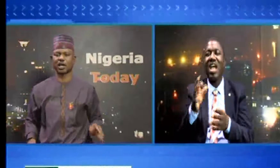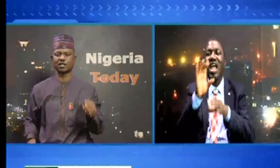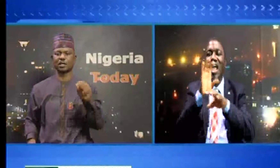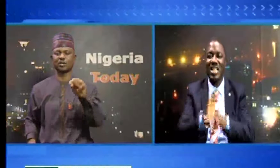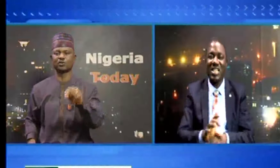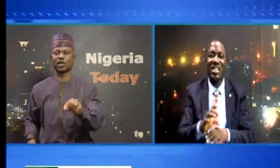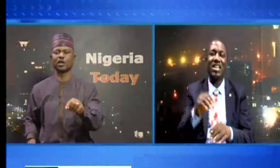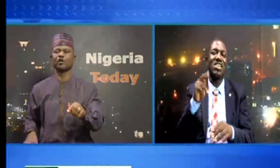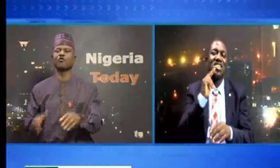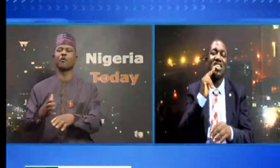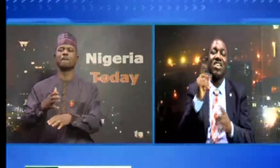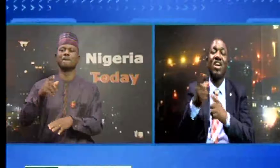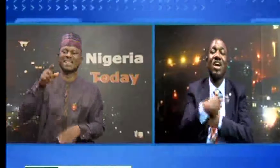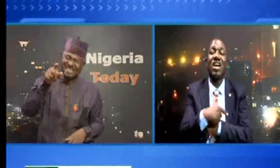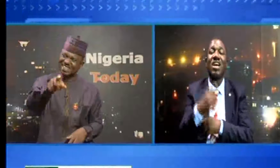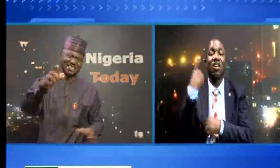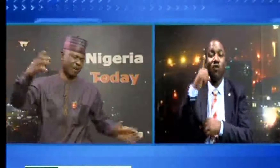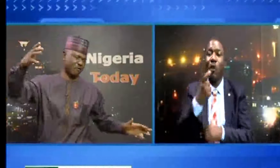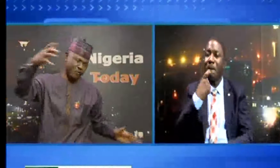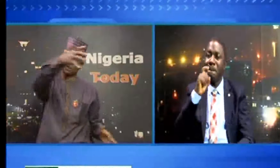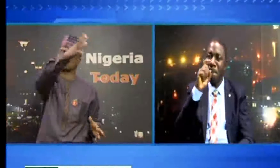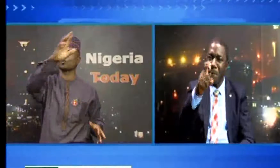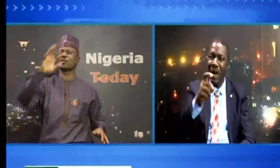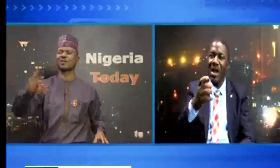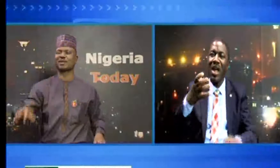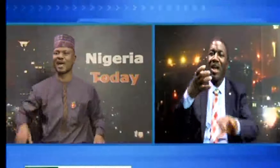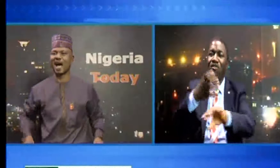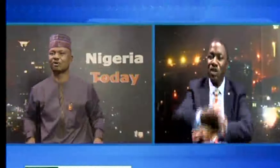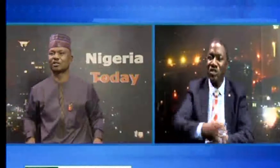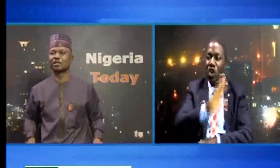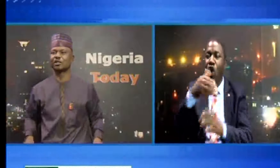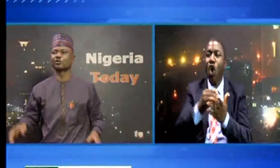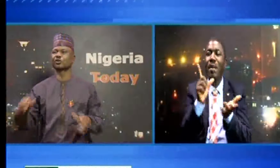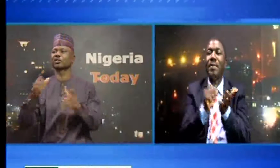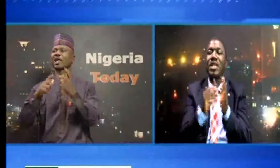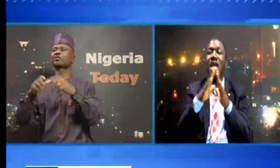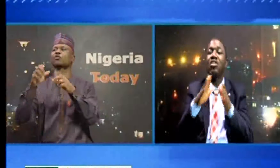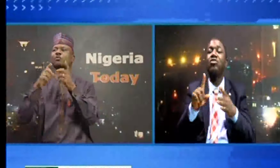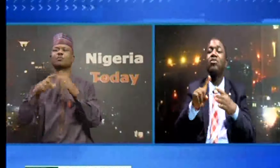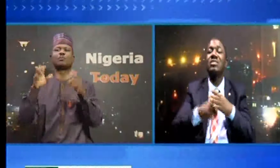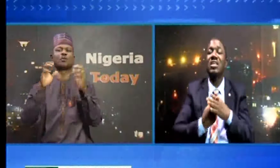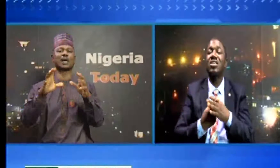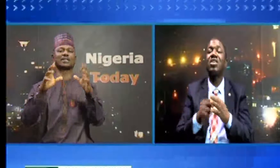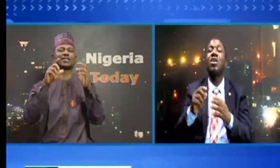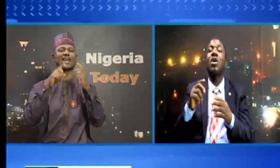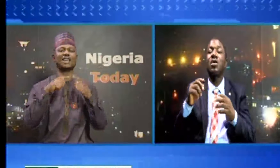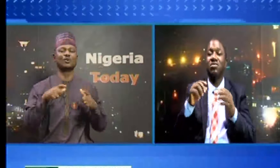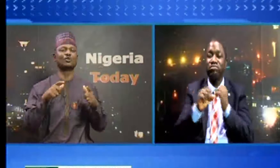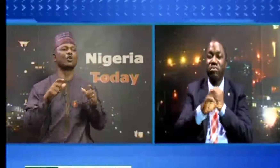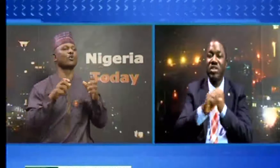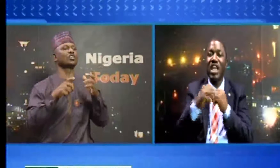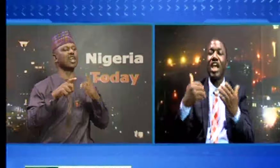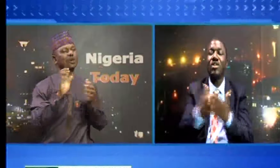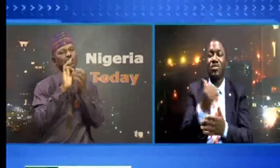Culture in Nigeria today for mandating and forcing all media houses to start broadcasting their